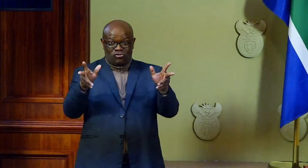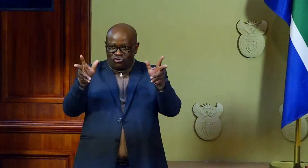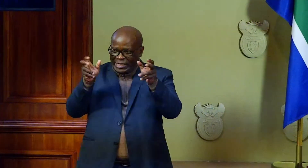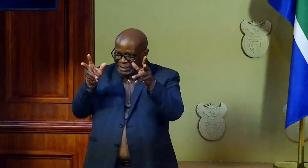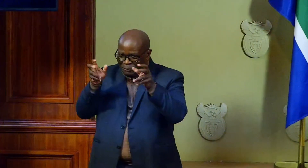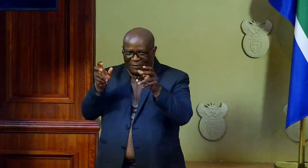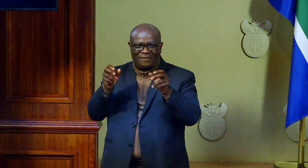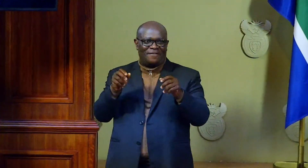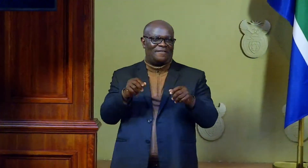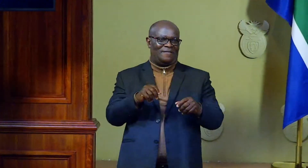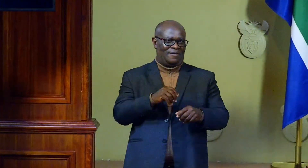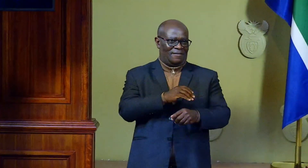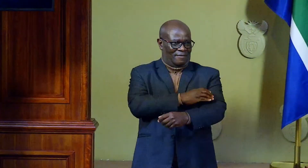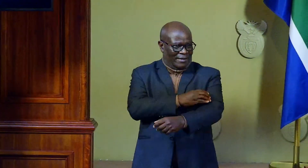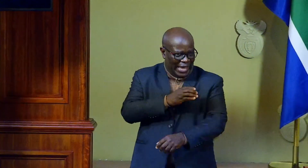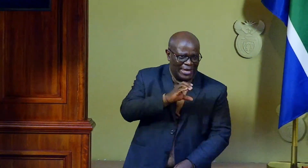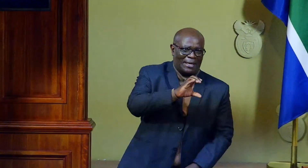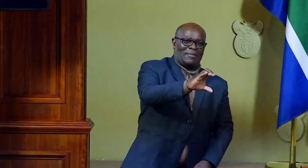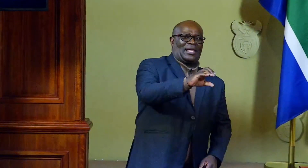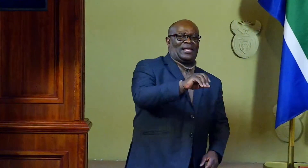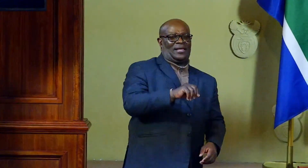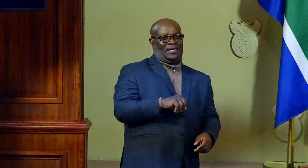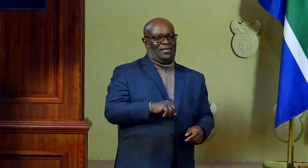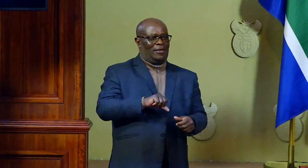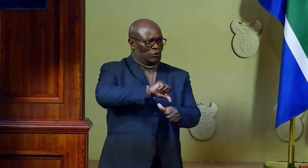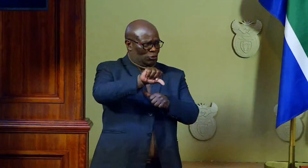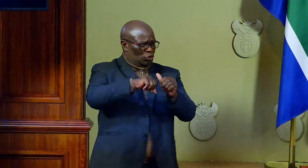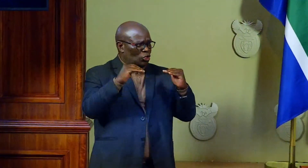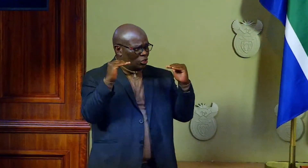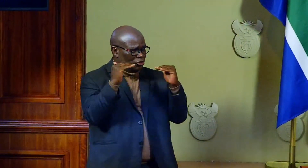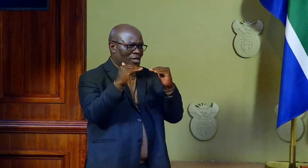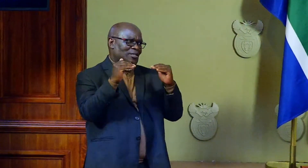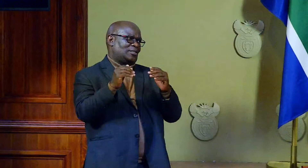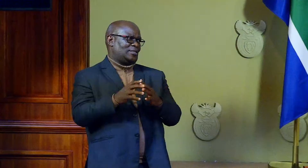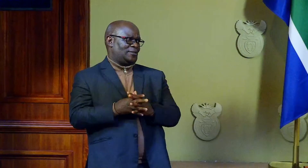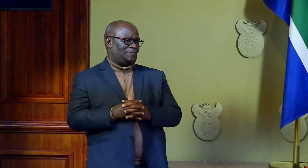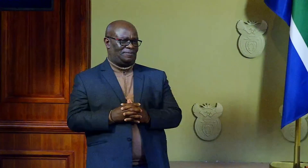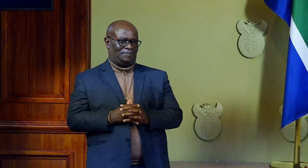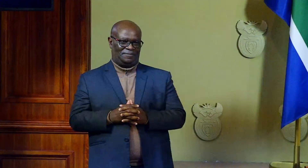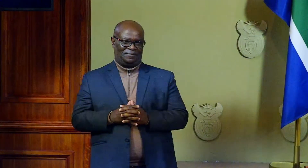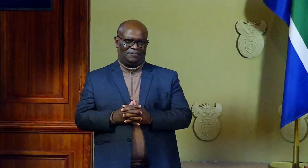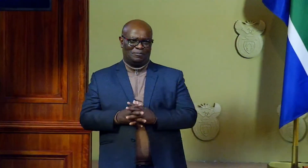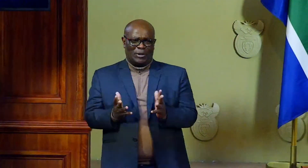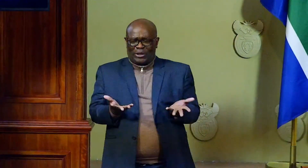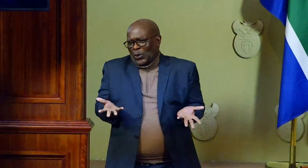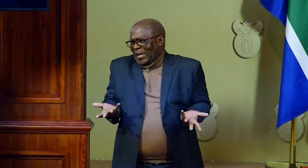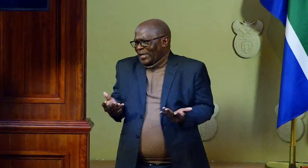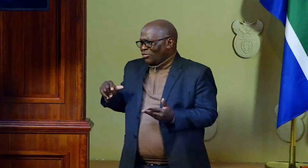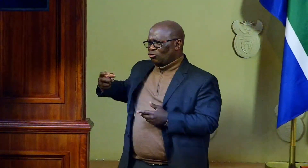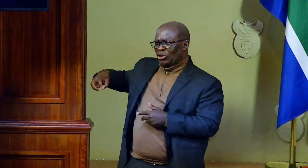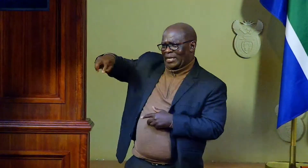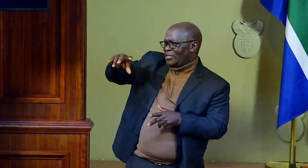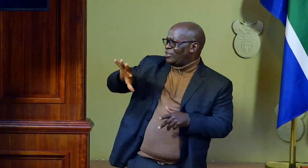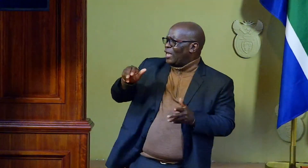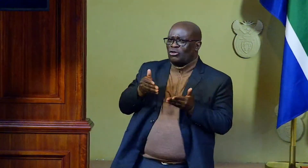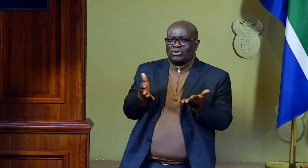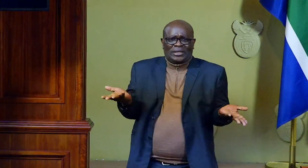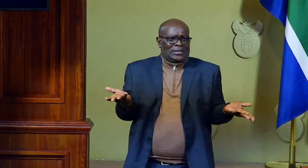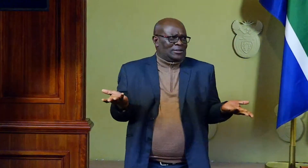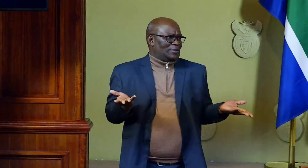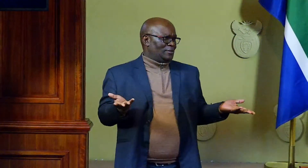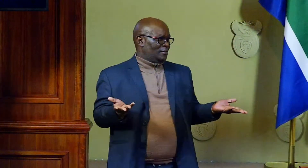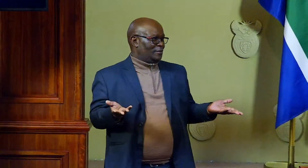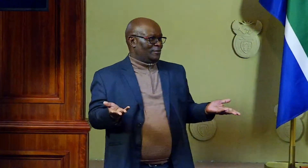to a South Africa that is accessible, receptive, enabling, and socially just.